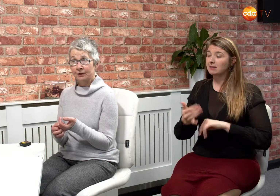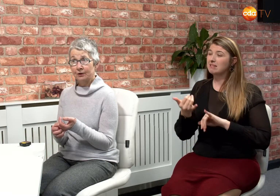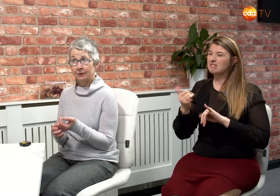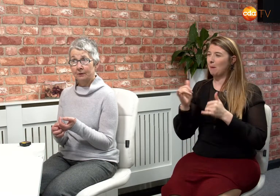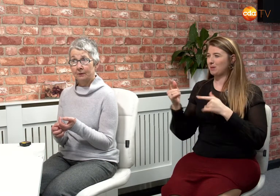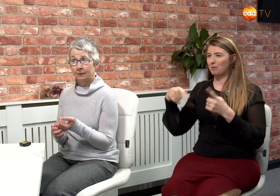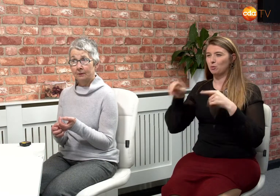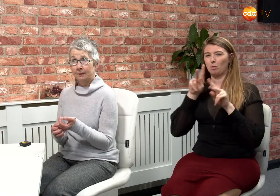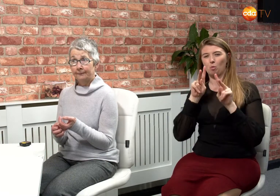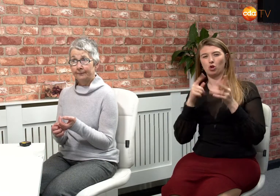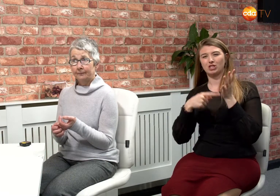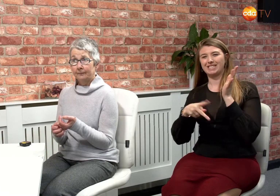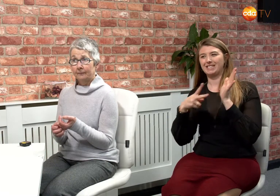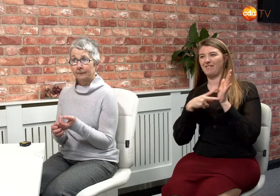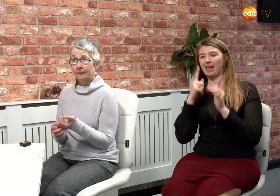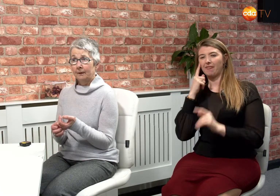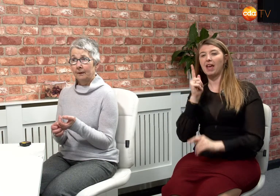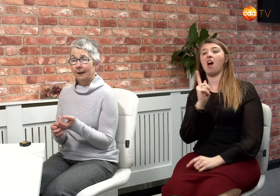on television.